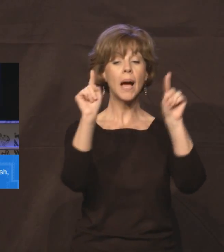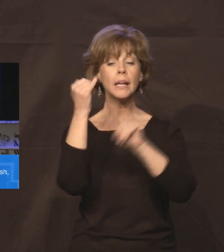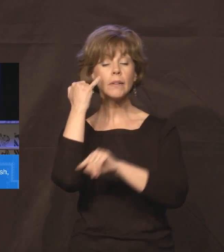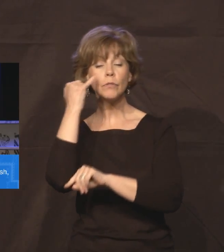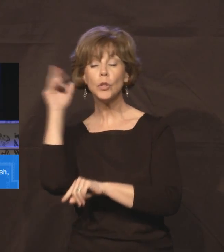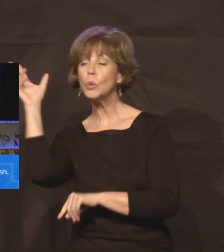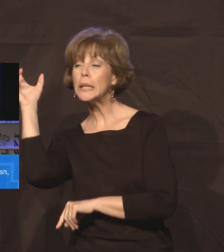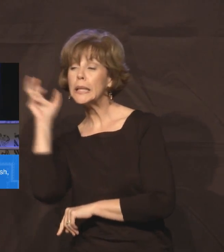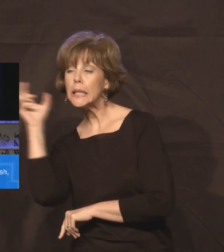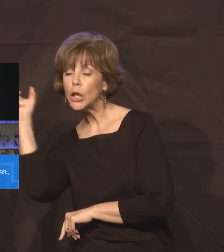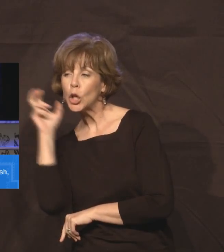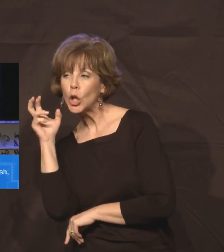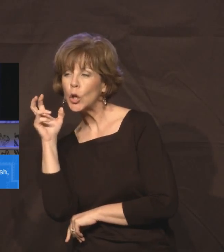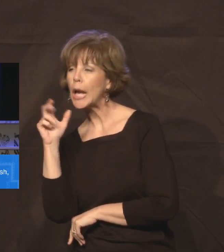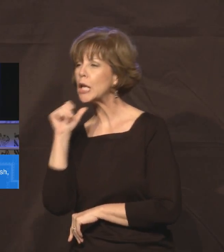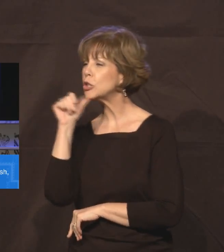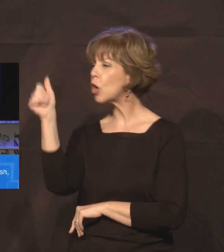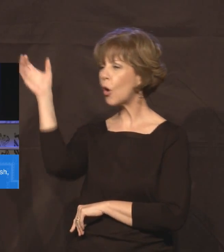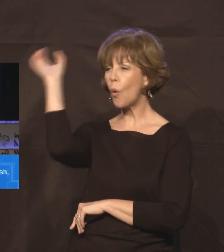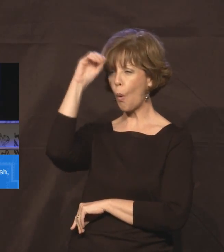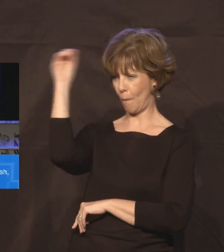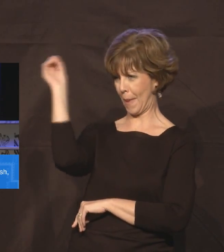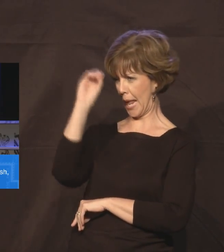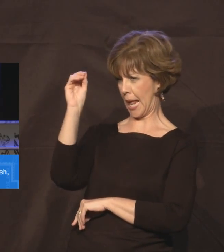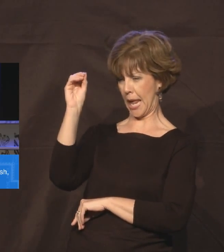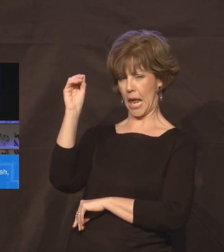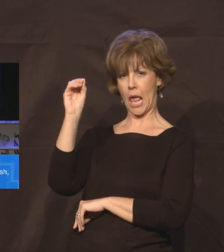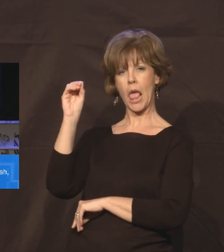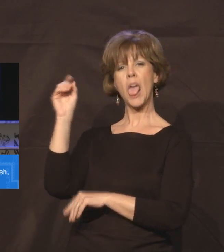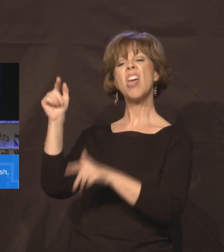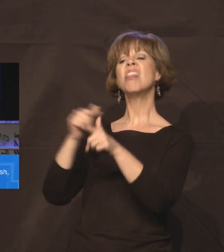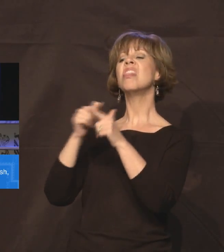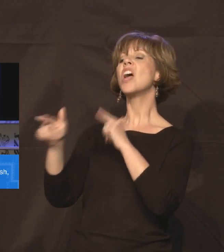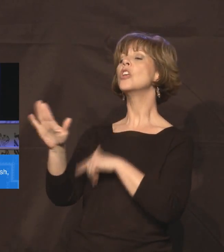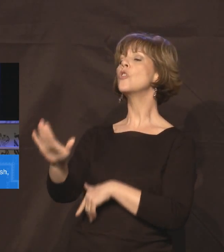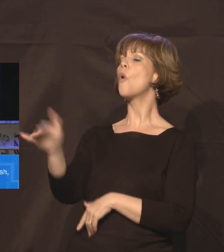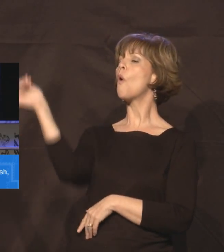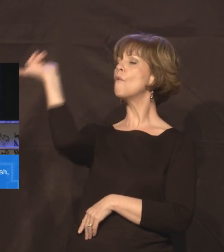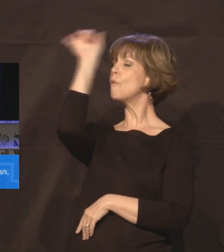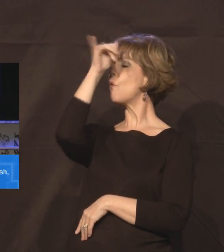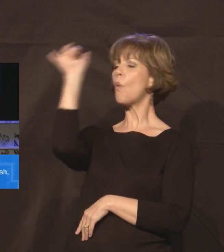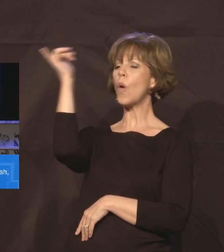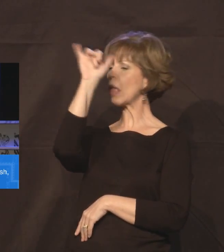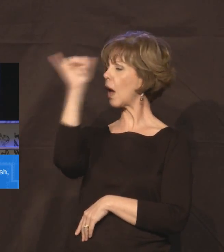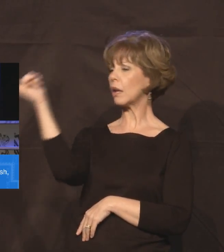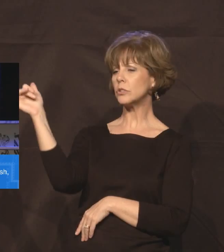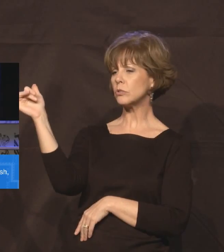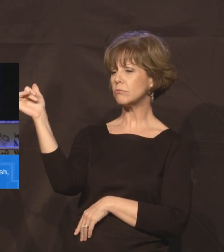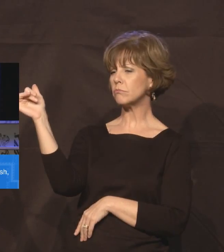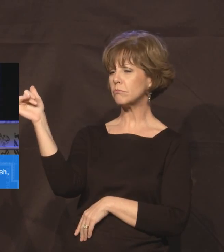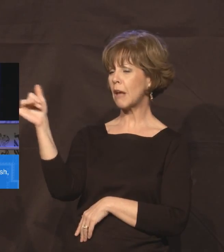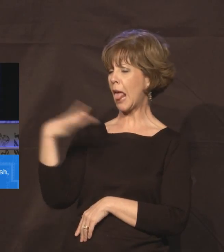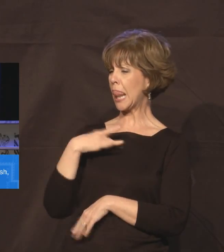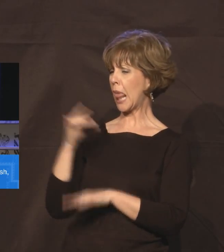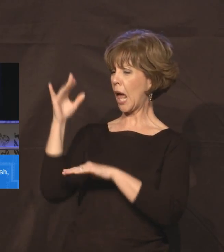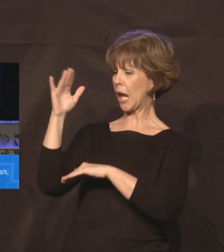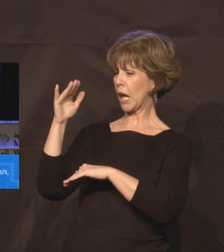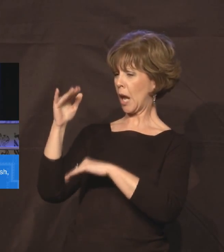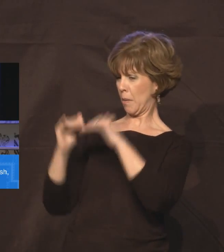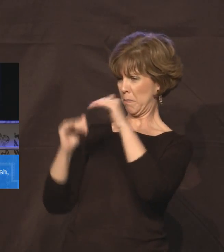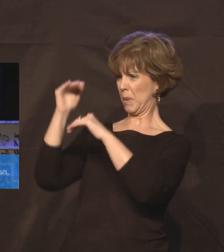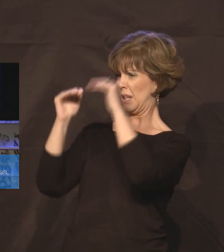foolish. See the comparison? They both hear, one obeys, one doesn't. It says it's like a person who builds a house on